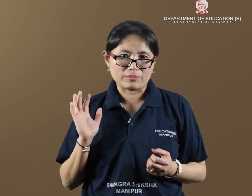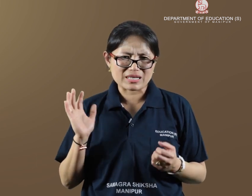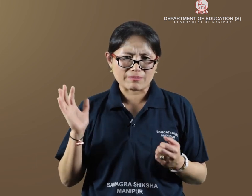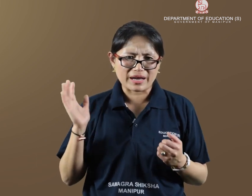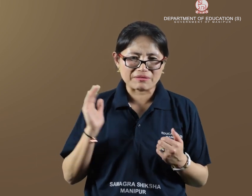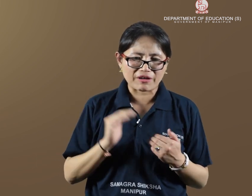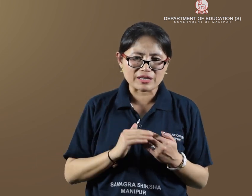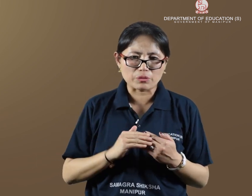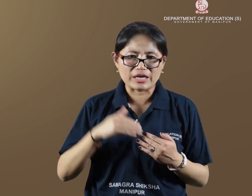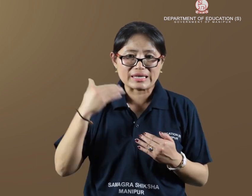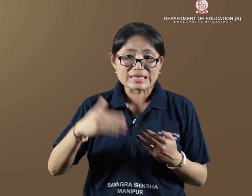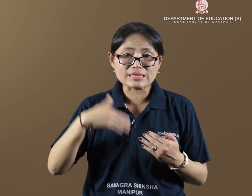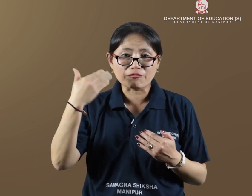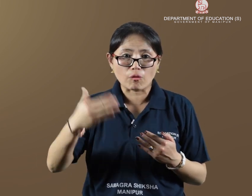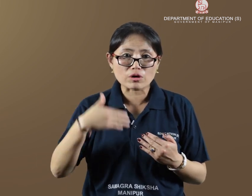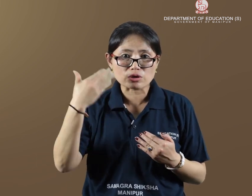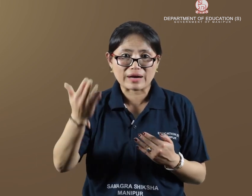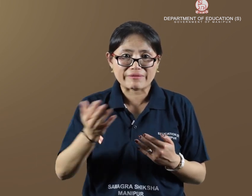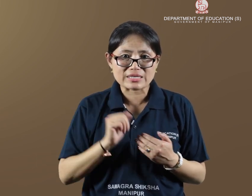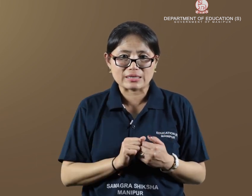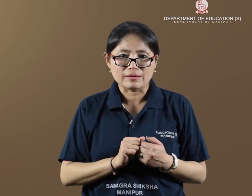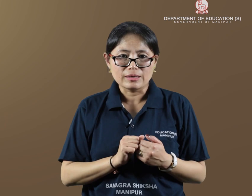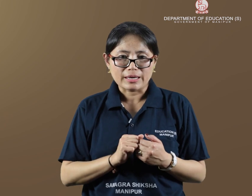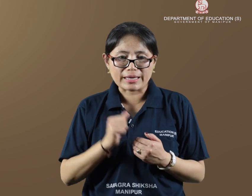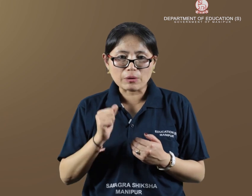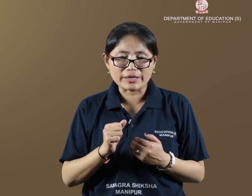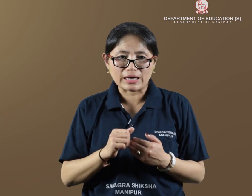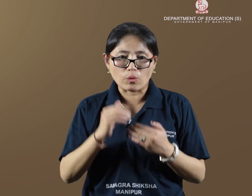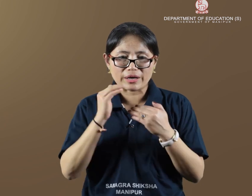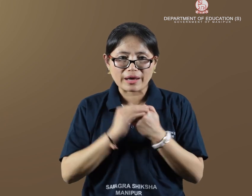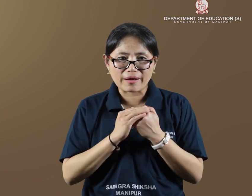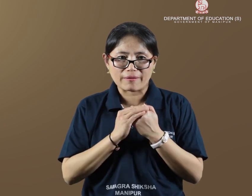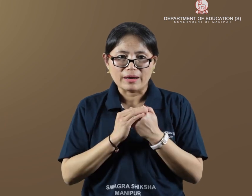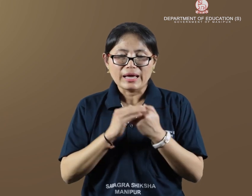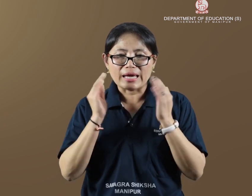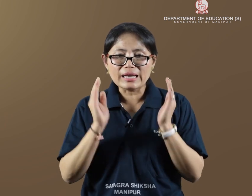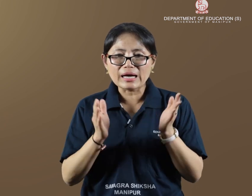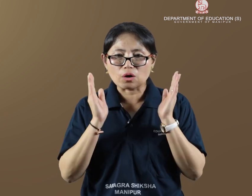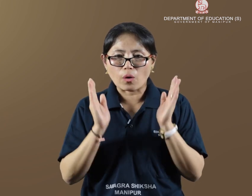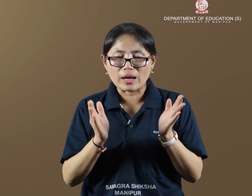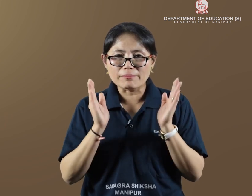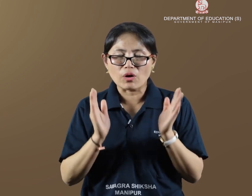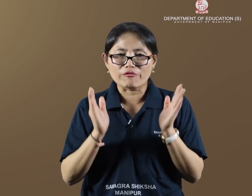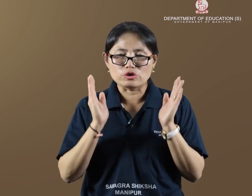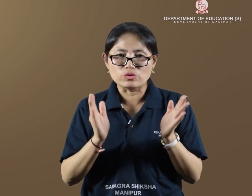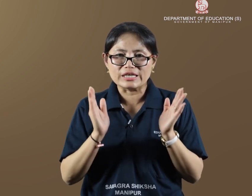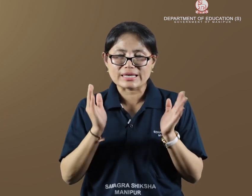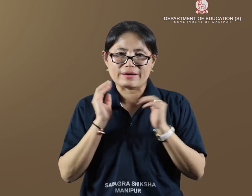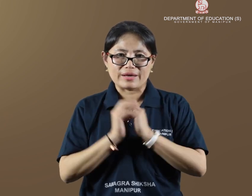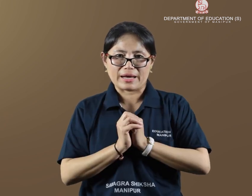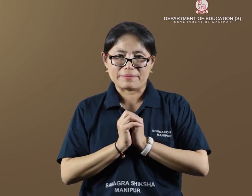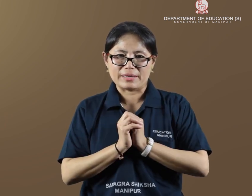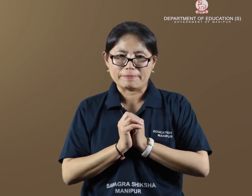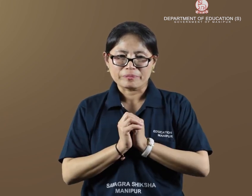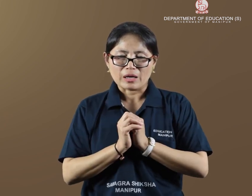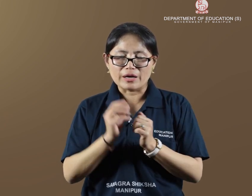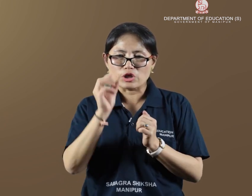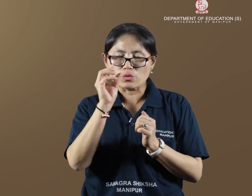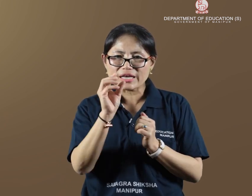masi kamain define the way it is the force of gravity kadai waida on air in a column of unit area hybane and a unit